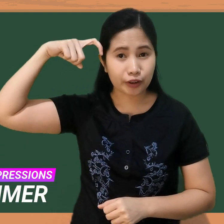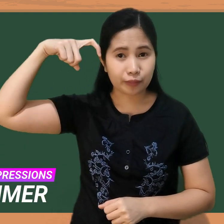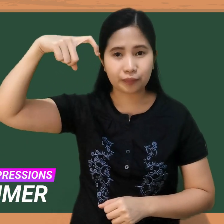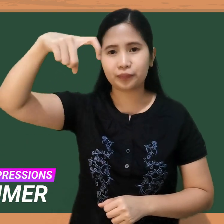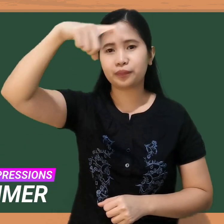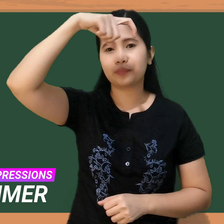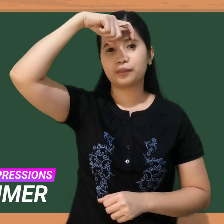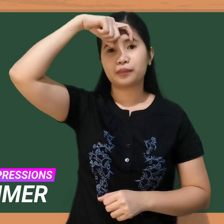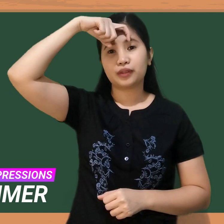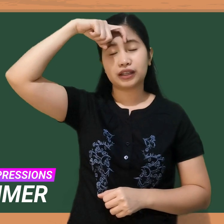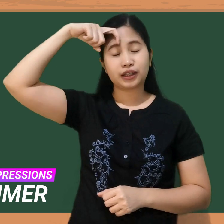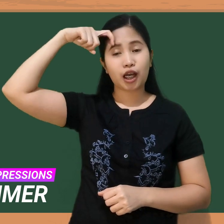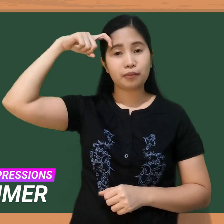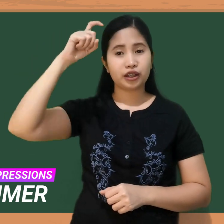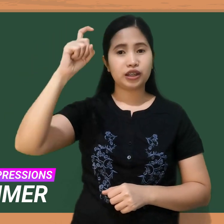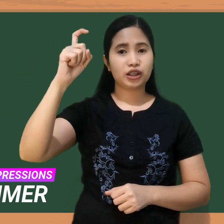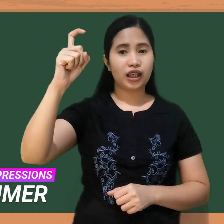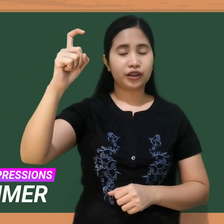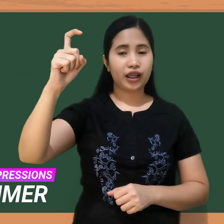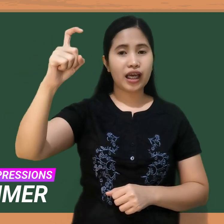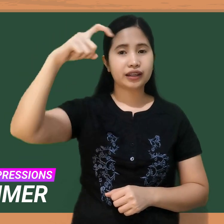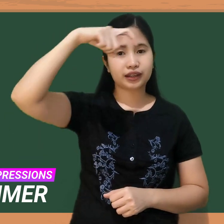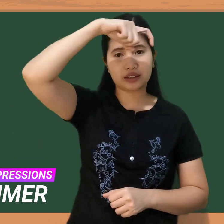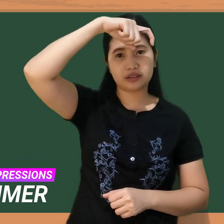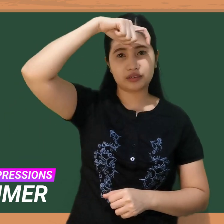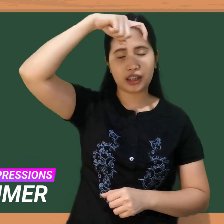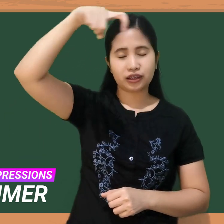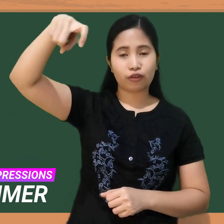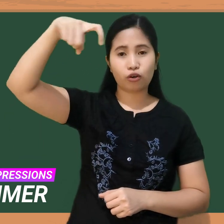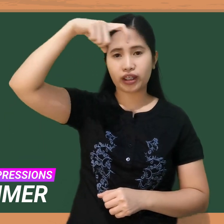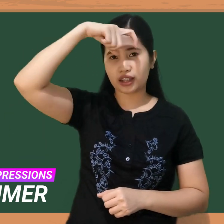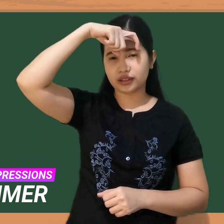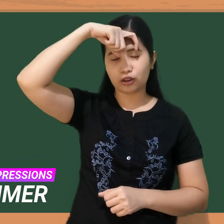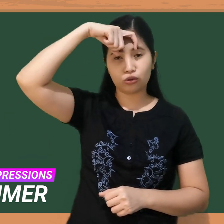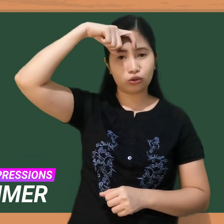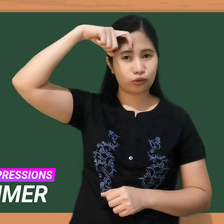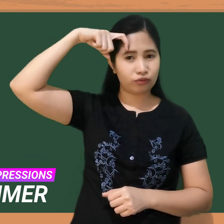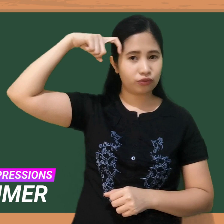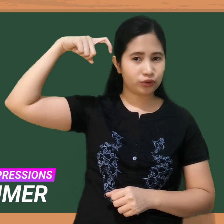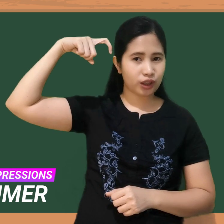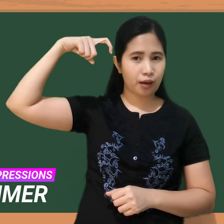Summer. Summer, initial letter X. Then sa forehead, sa O.